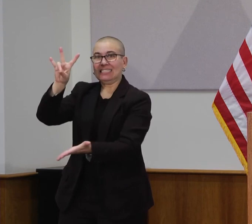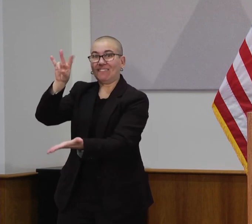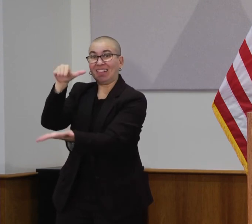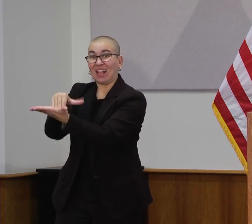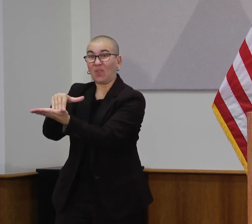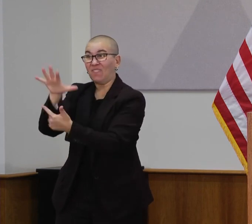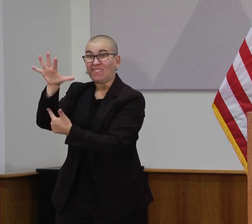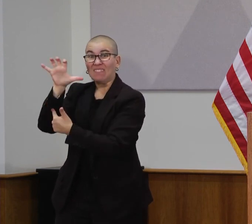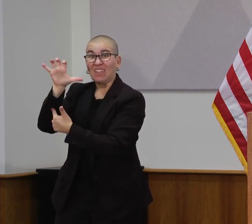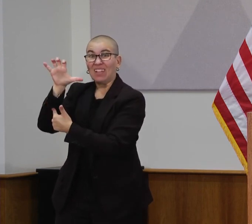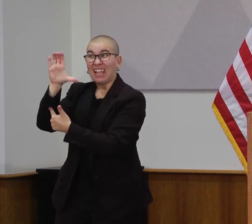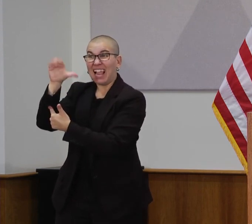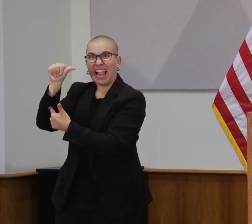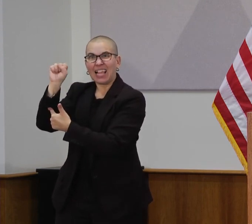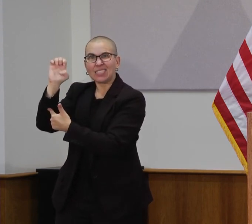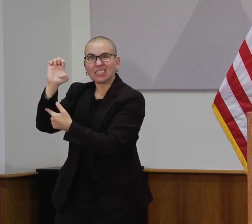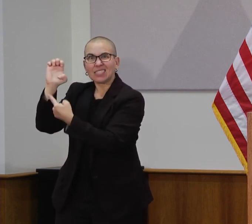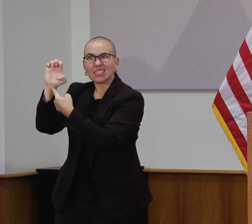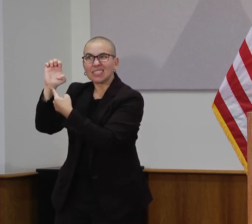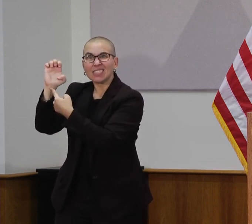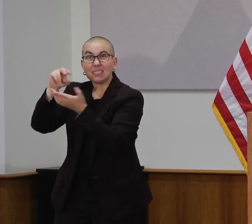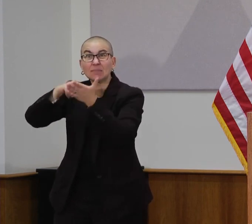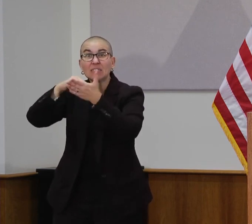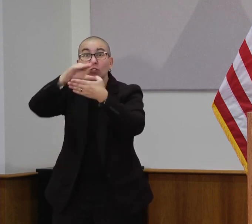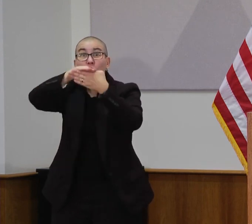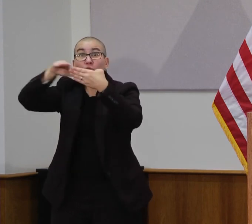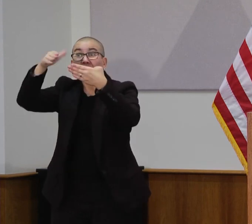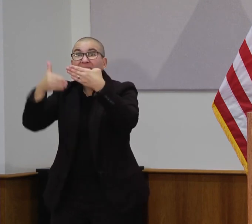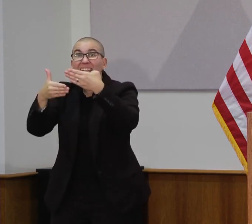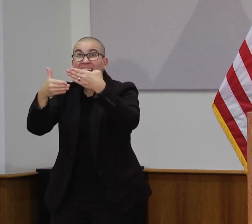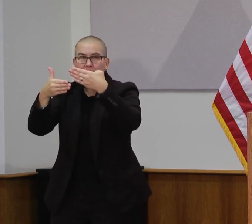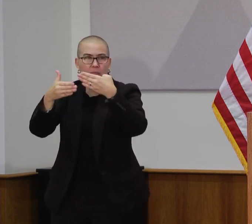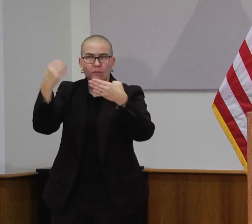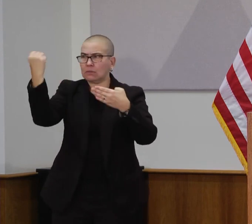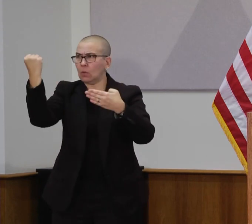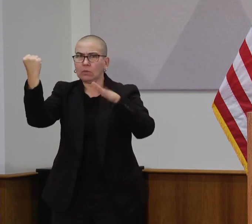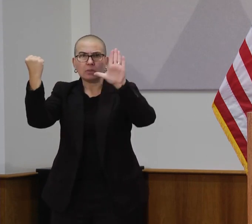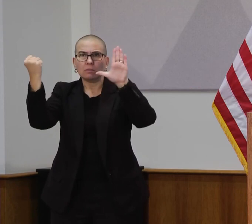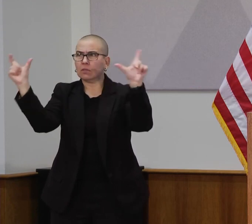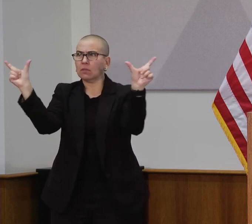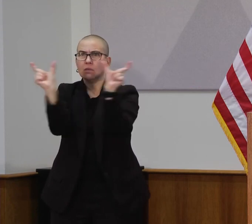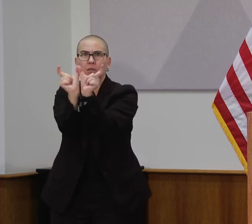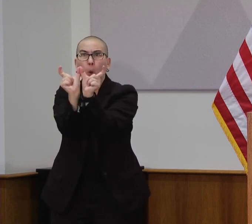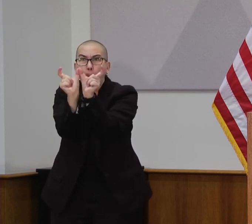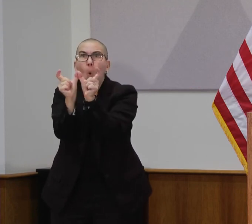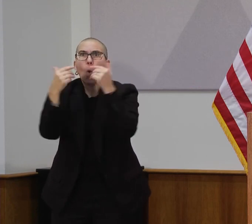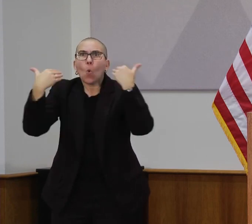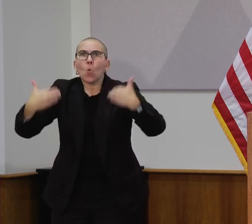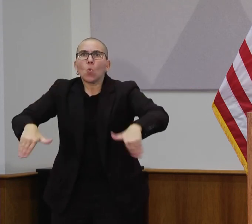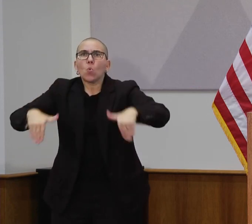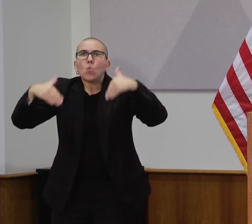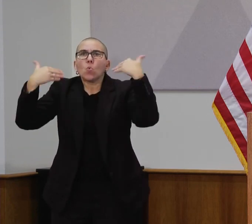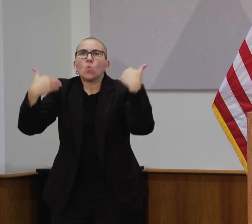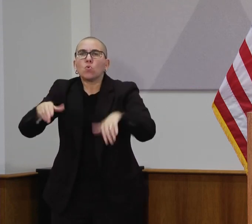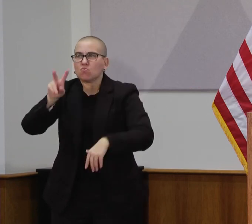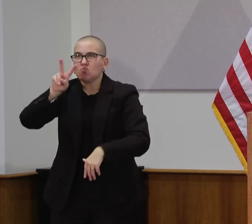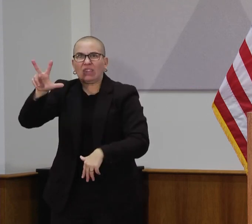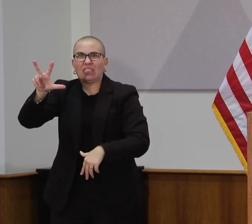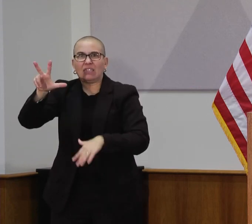added almost 24,000 cases in just the last 3 days, an average of 8,000 each day. And we